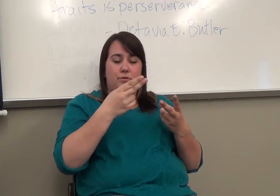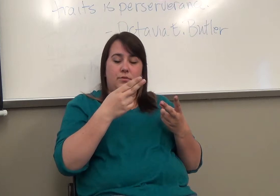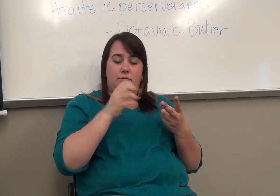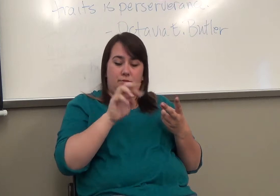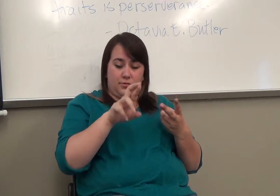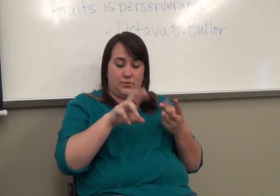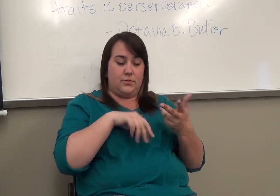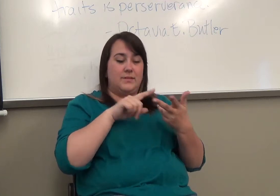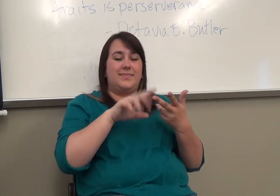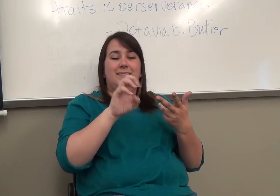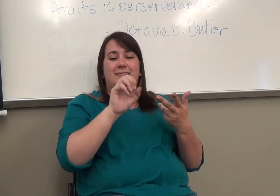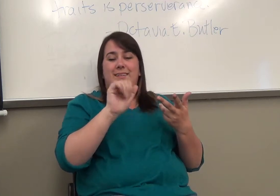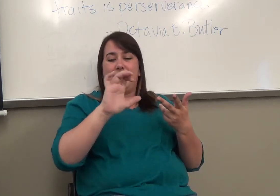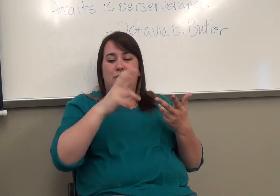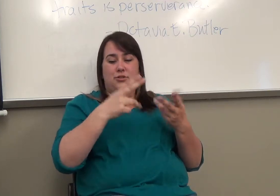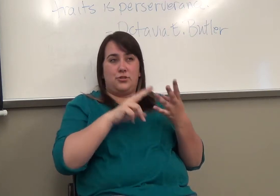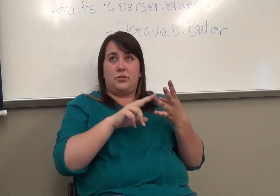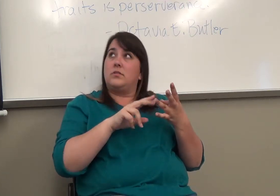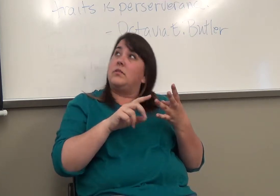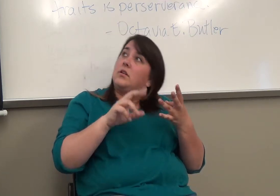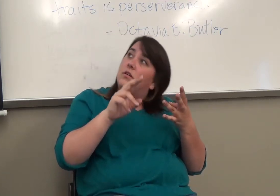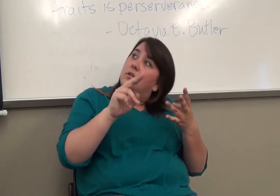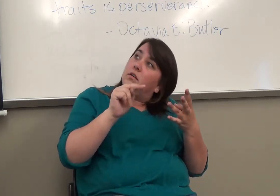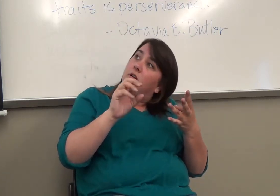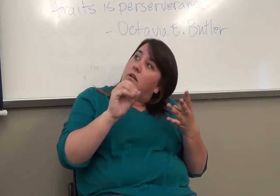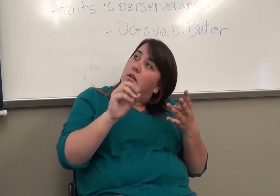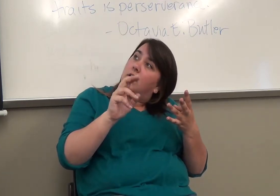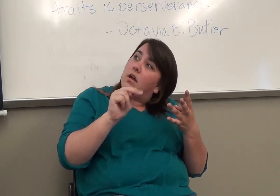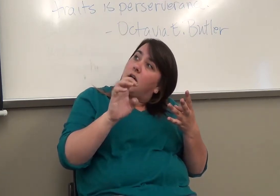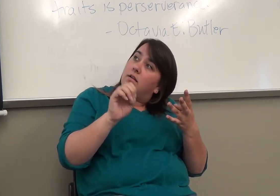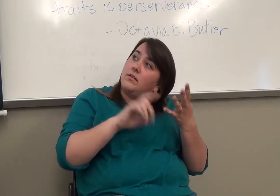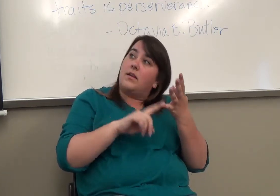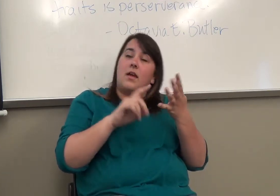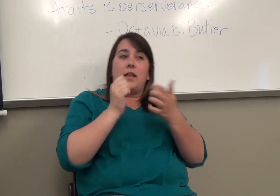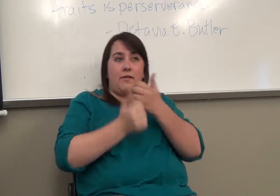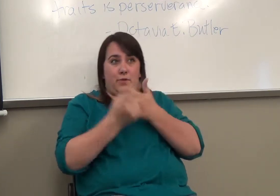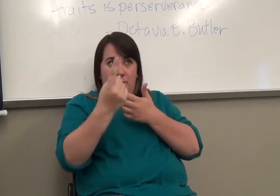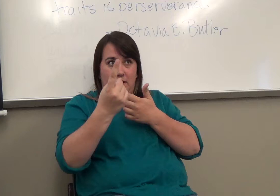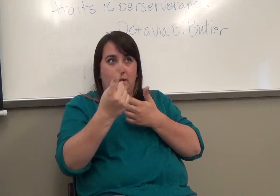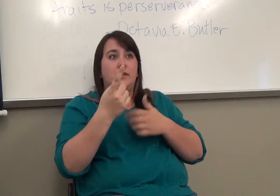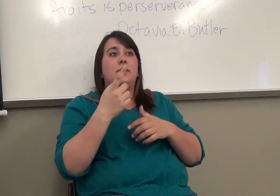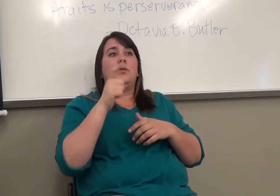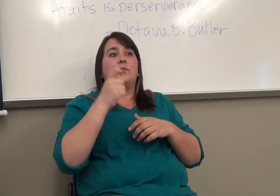singular. Okay? So what happens is, even though you have